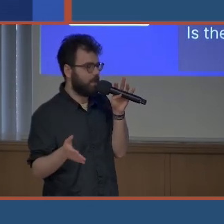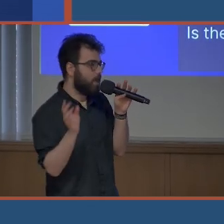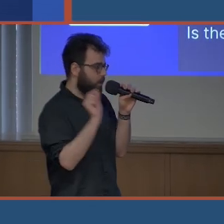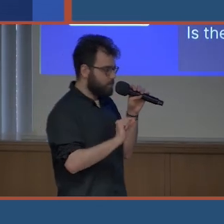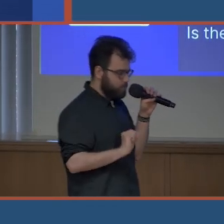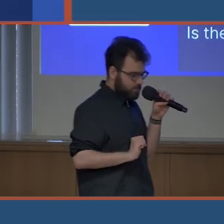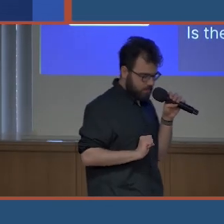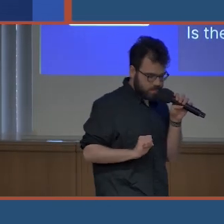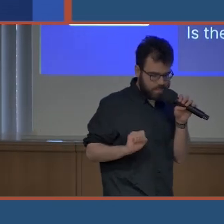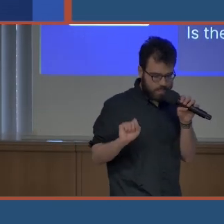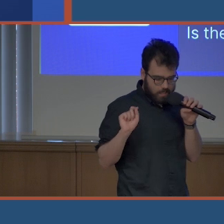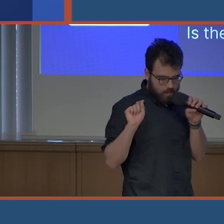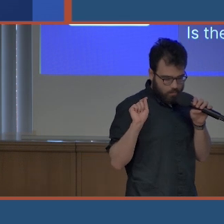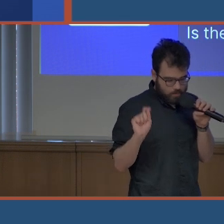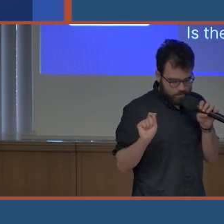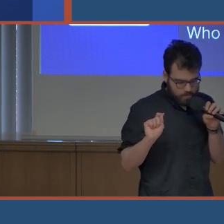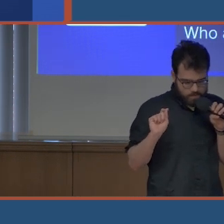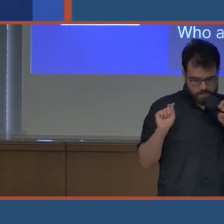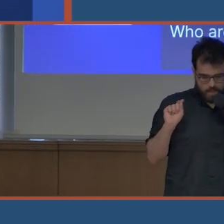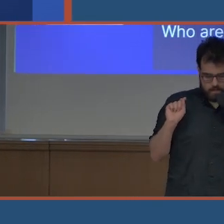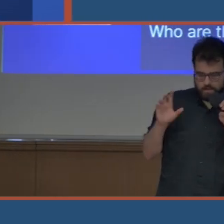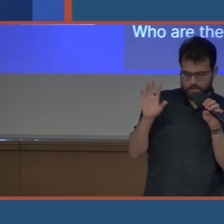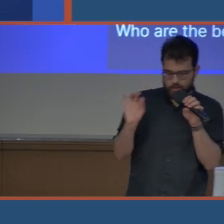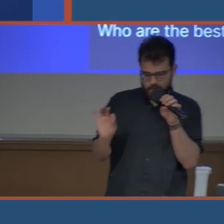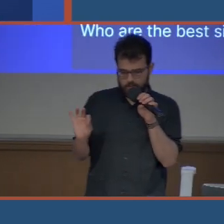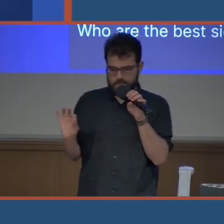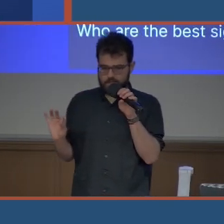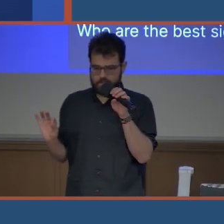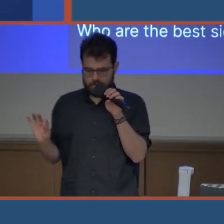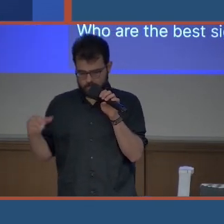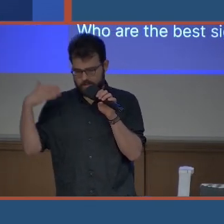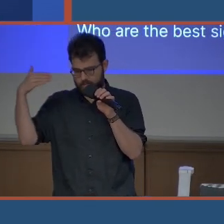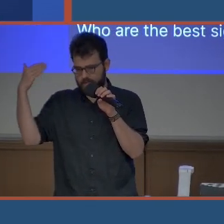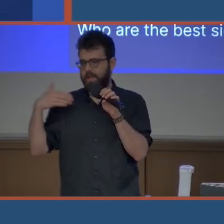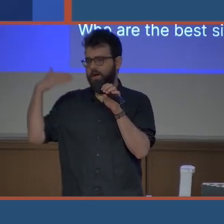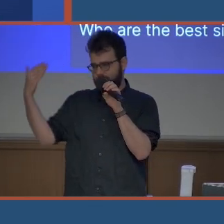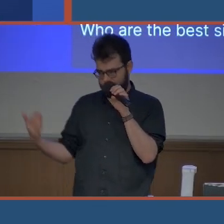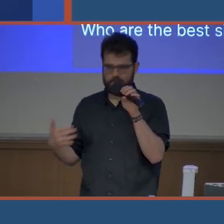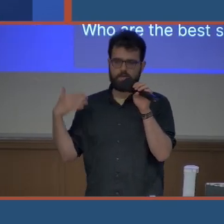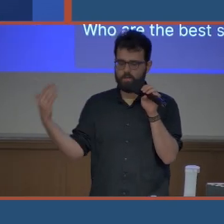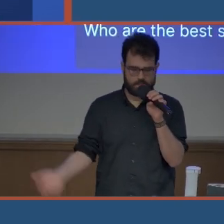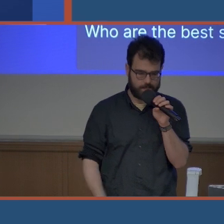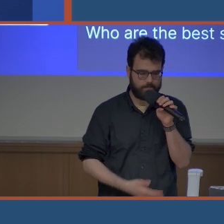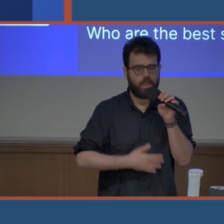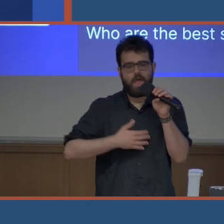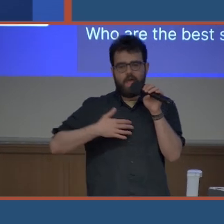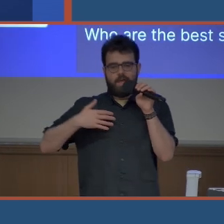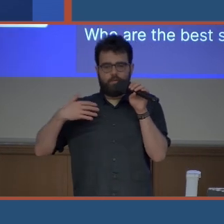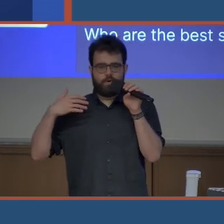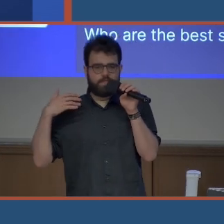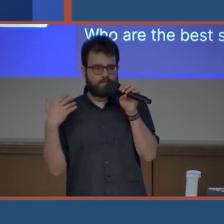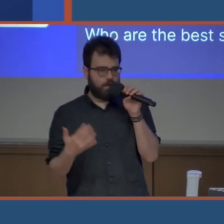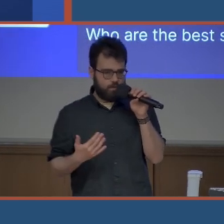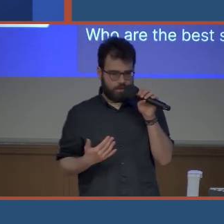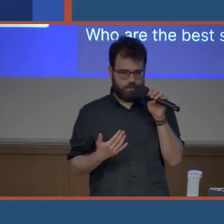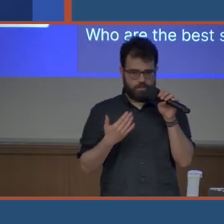miming. Also, the thing is, when we use spoken languages, for example, right now I'm doing this all the time,